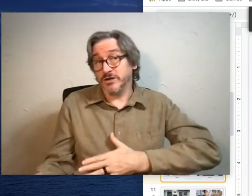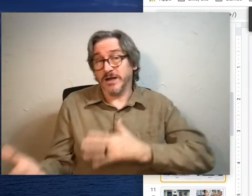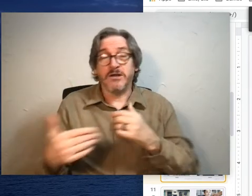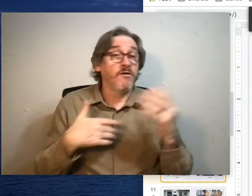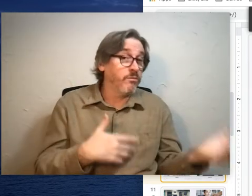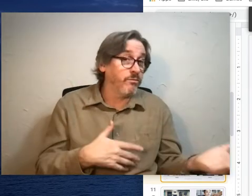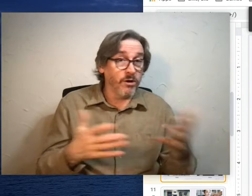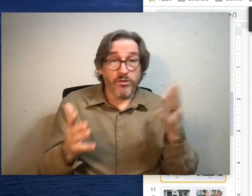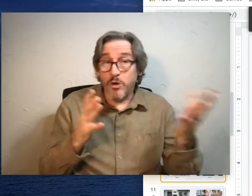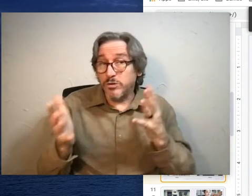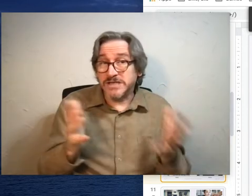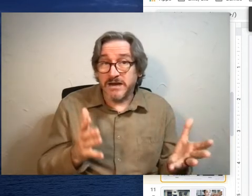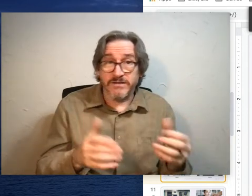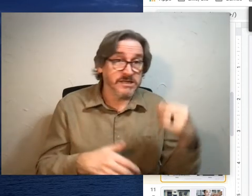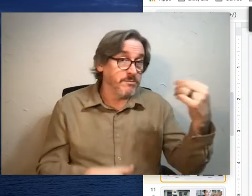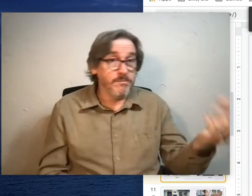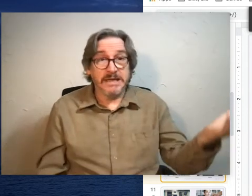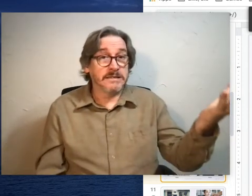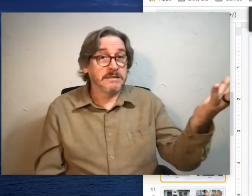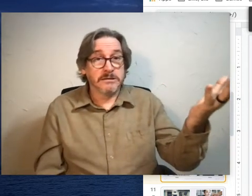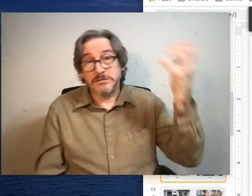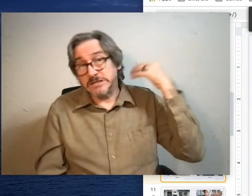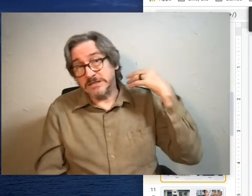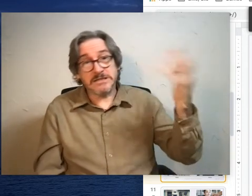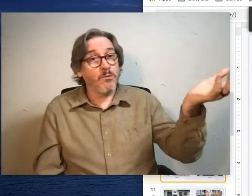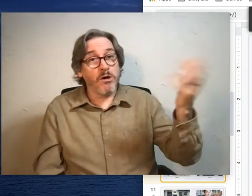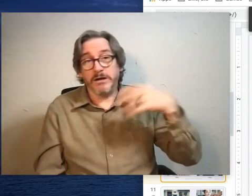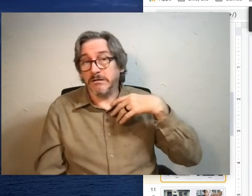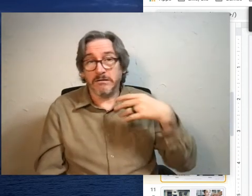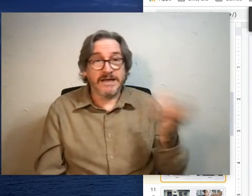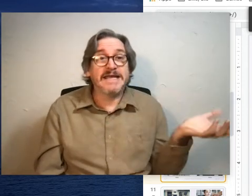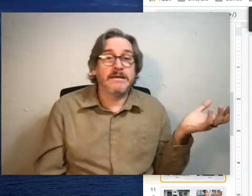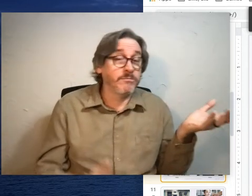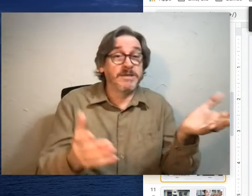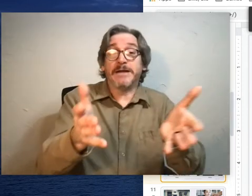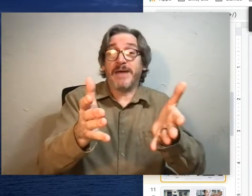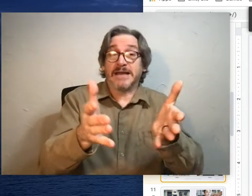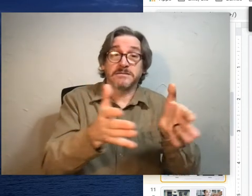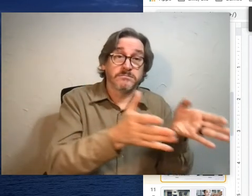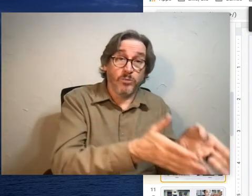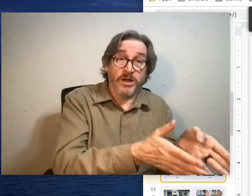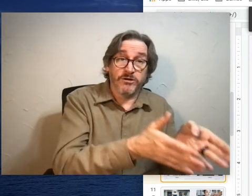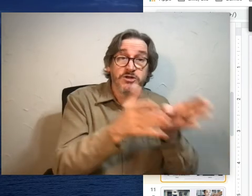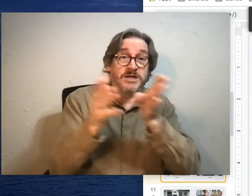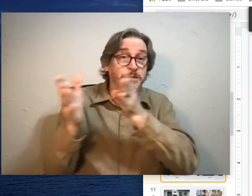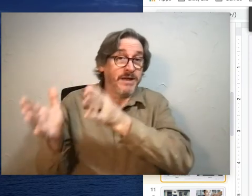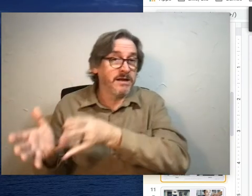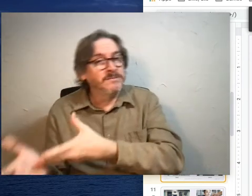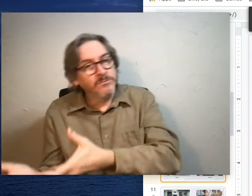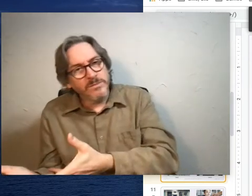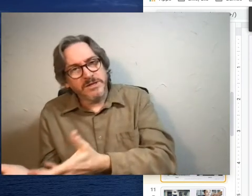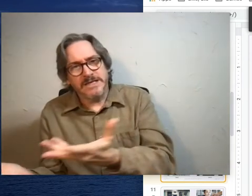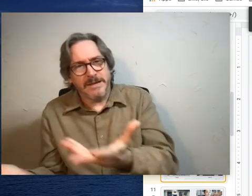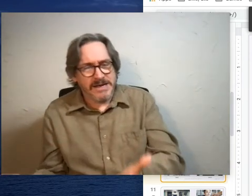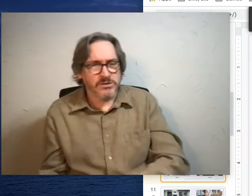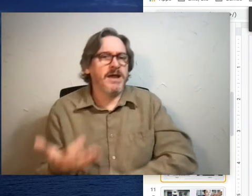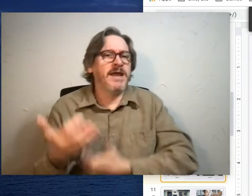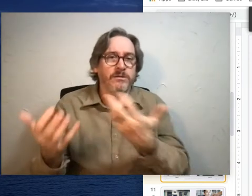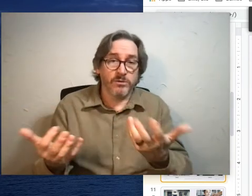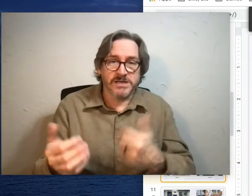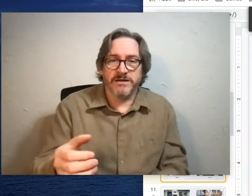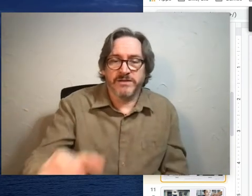When did you, and those kind of things. Meet someone, get a pet. What year did you get the pet? Did they